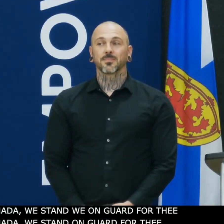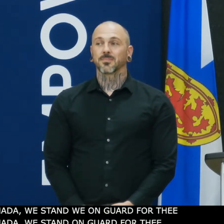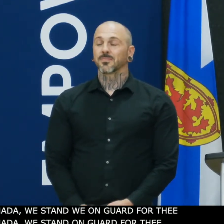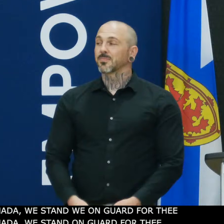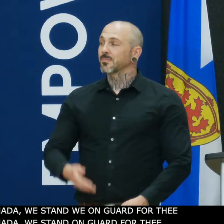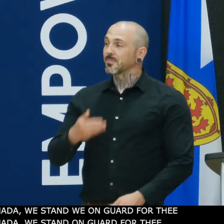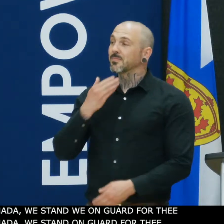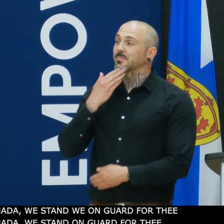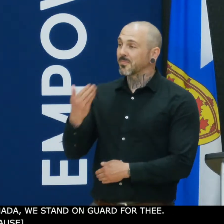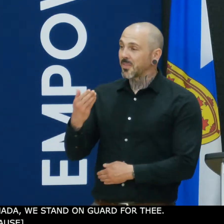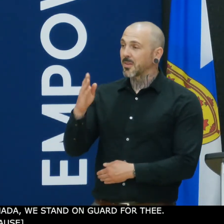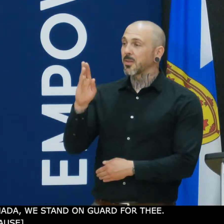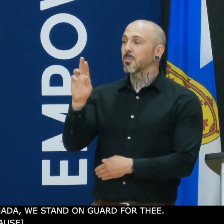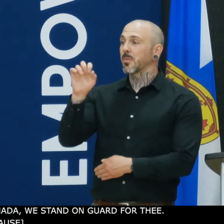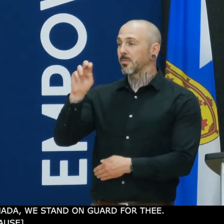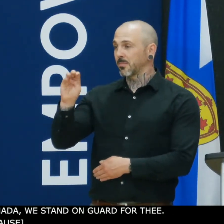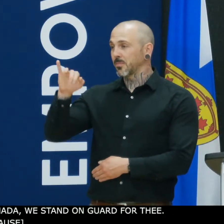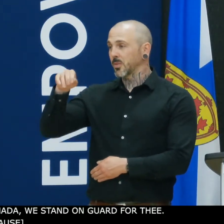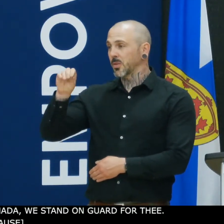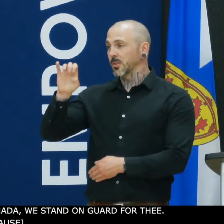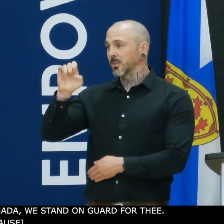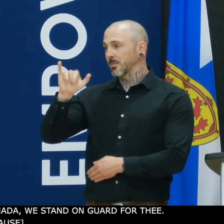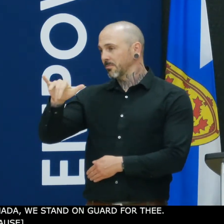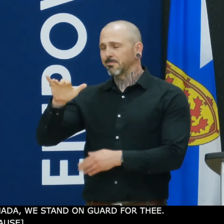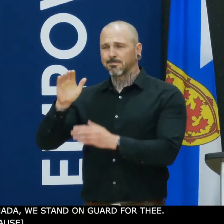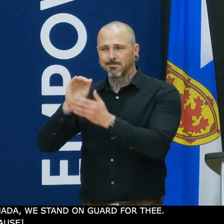Thank you, Brian and Jocelyn. Really well done.